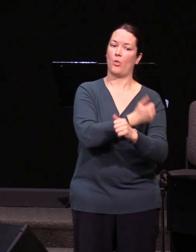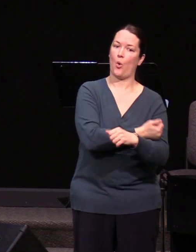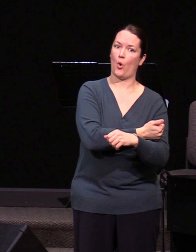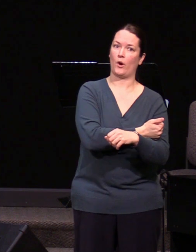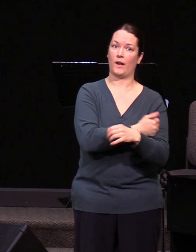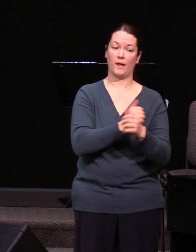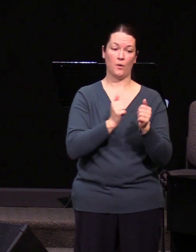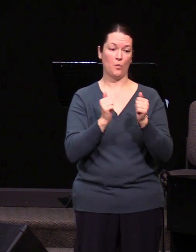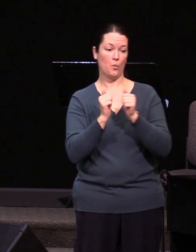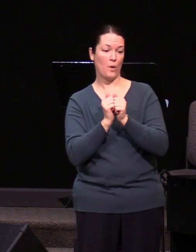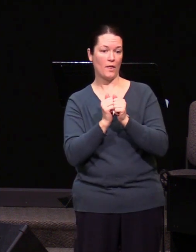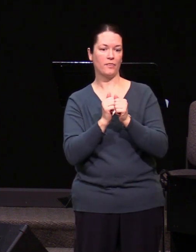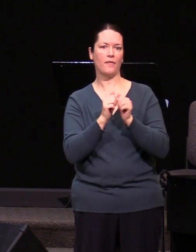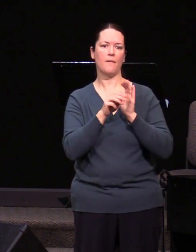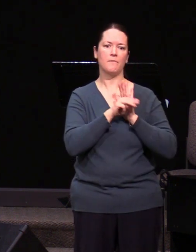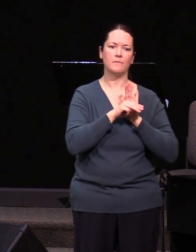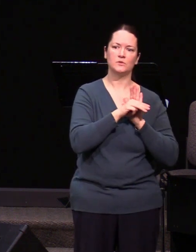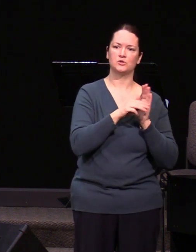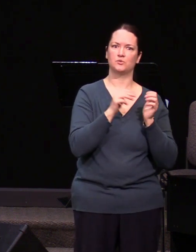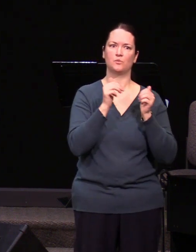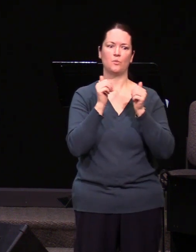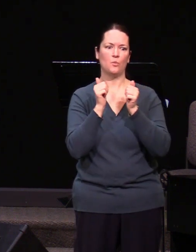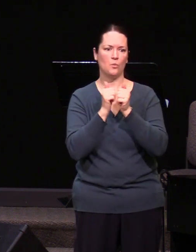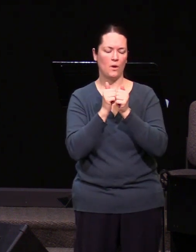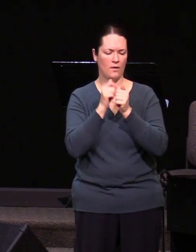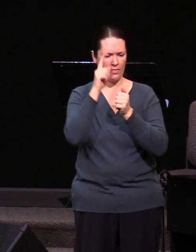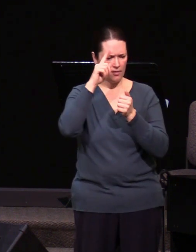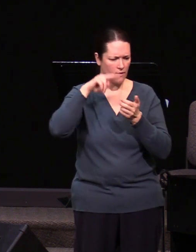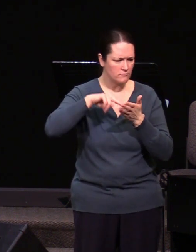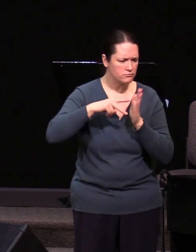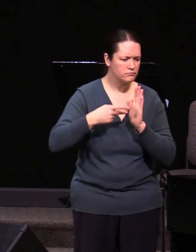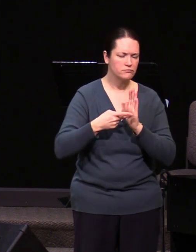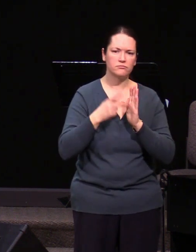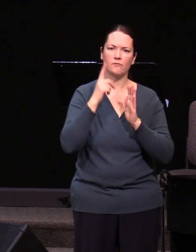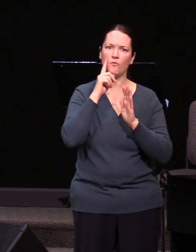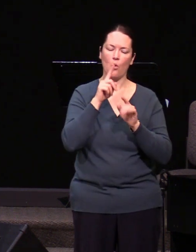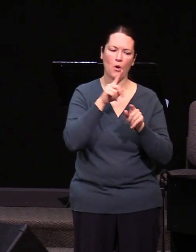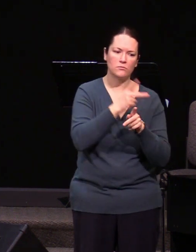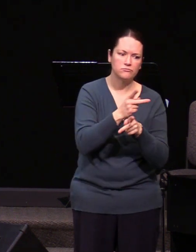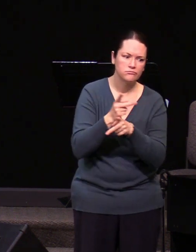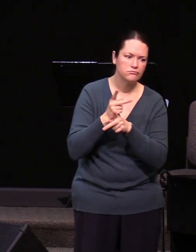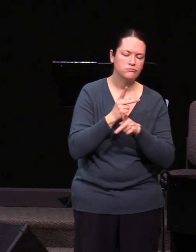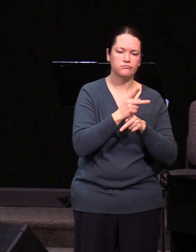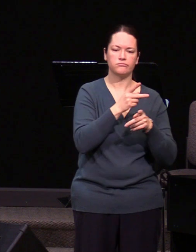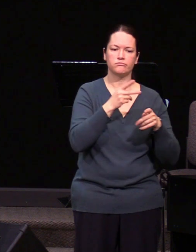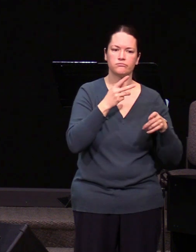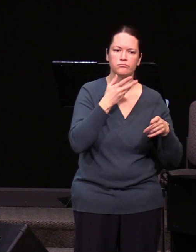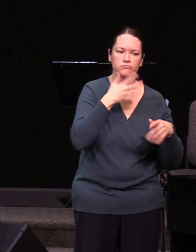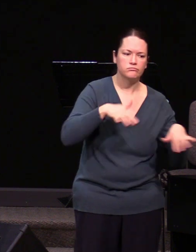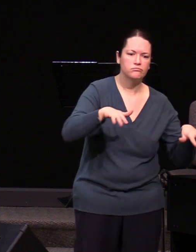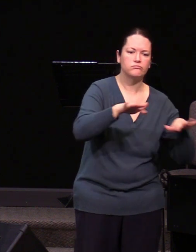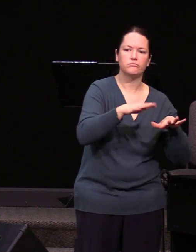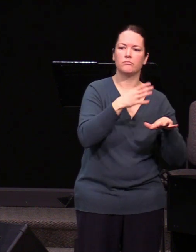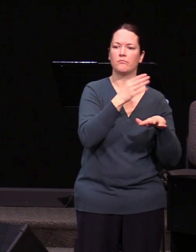with a mission in mind. We were created for the purpose of tending the garden, to watch over the animals, and to generally be the hands and feet of